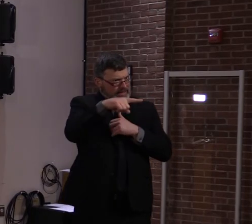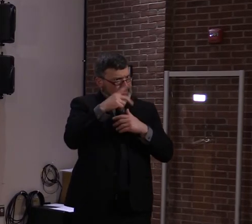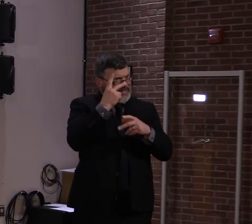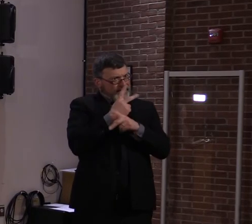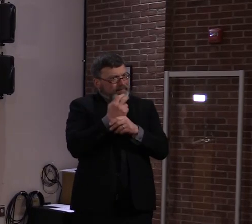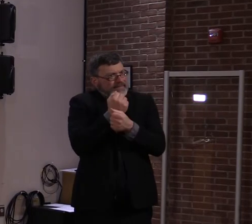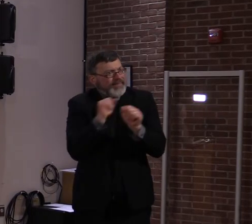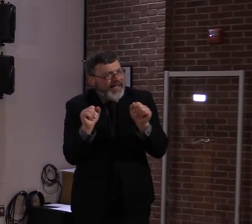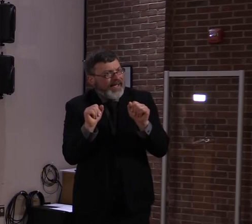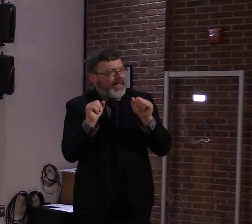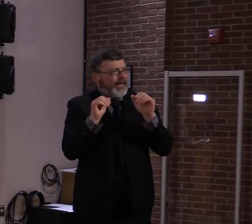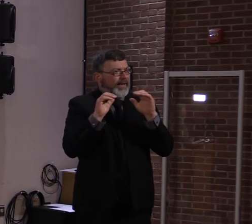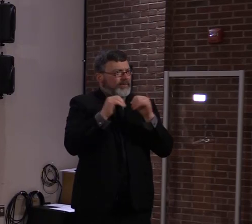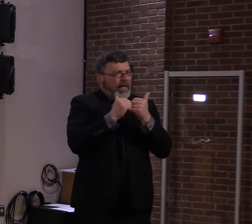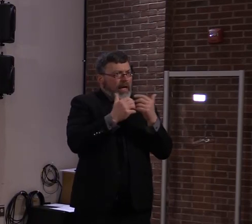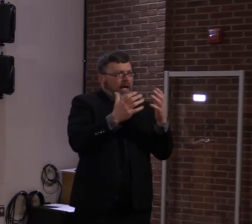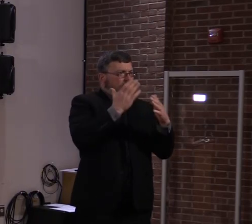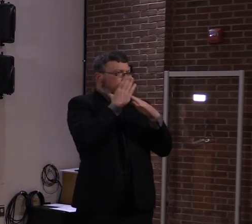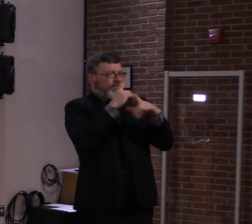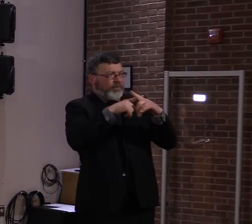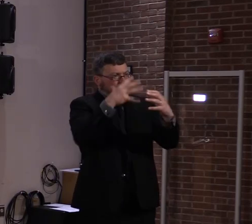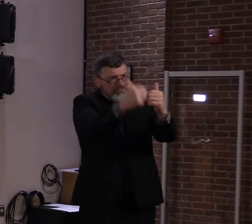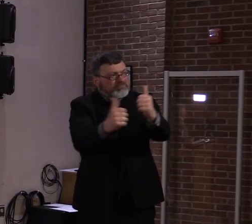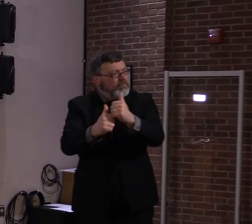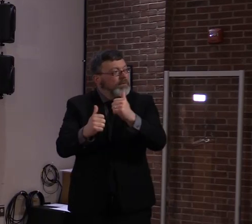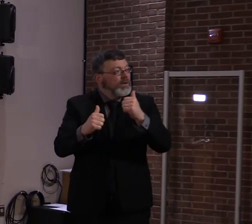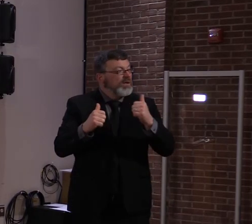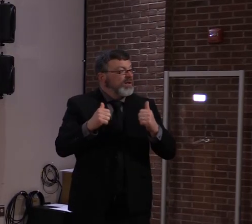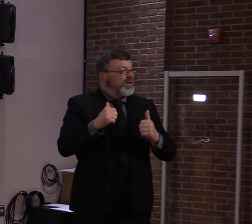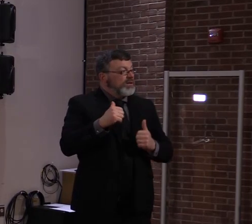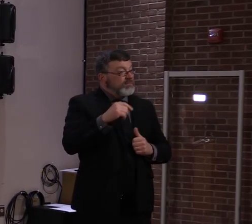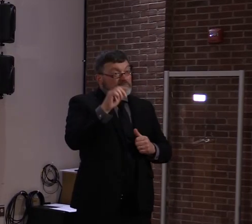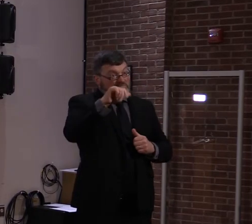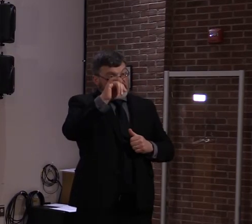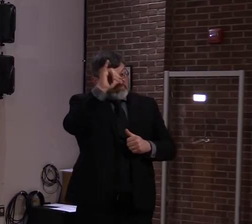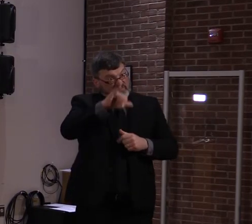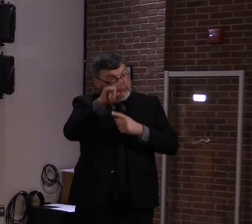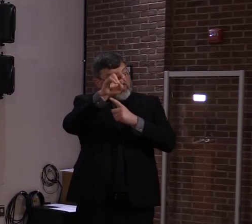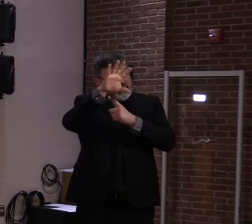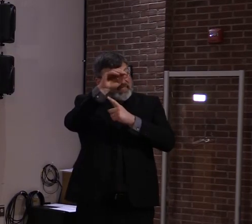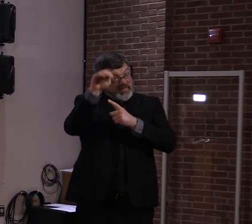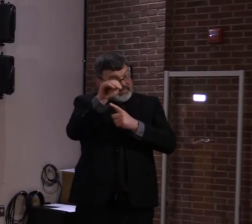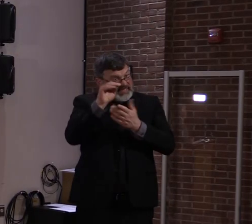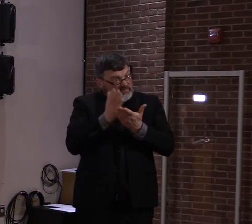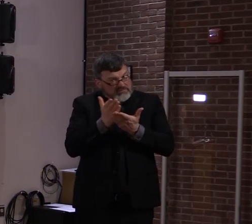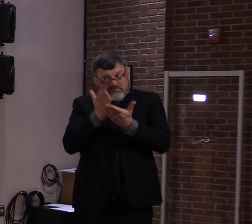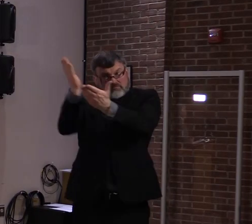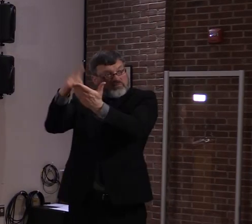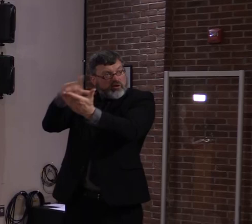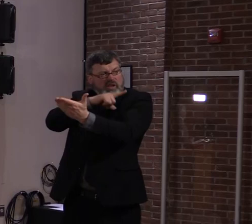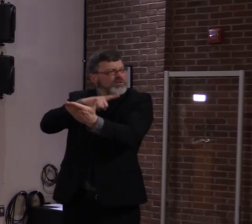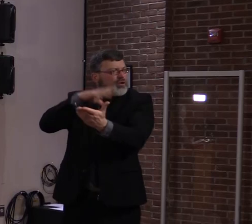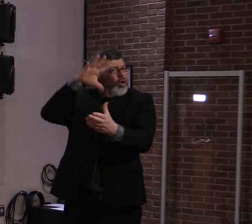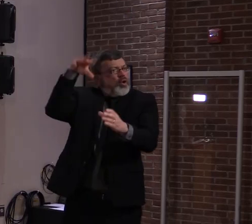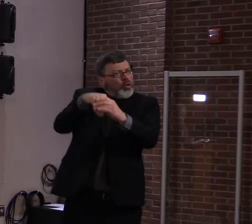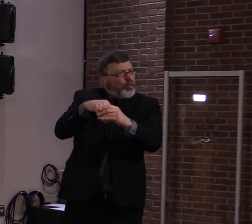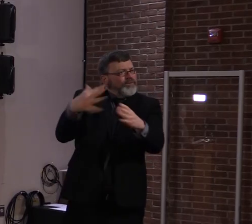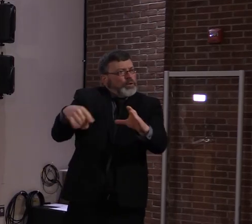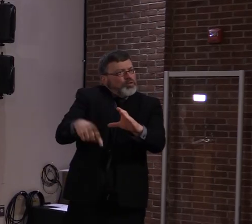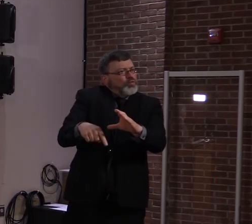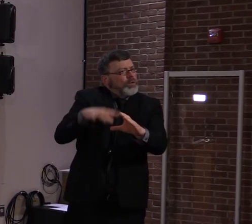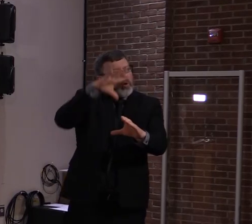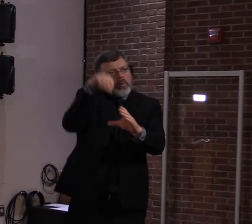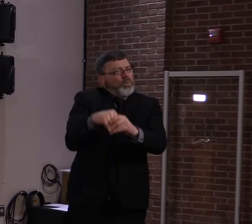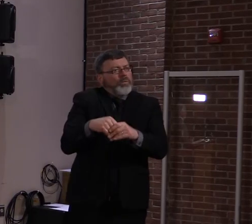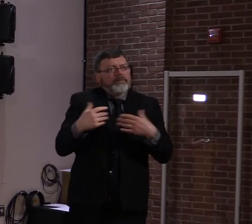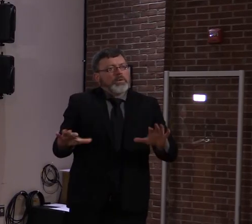for security, and we will look at hotels and motels and